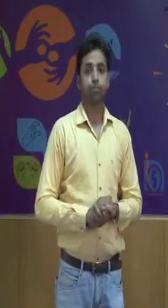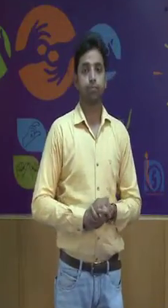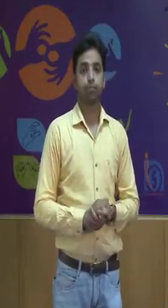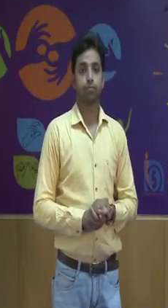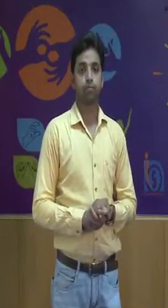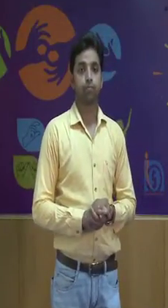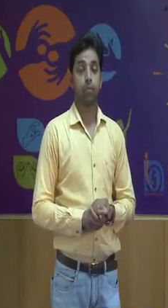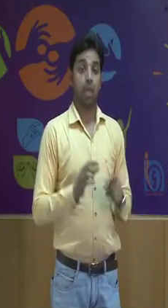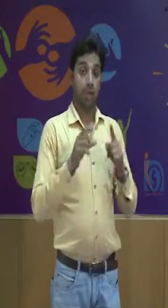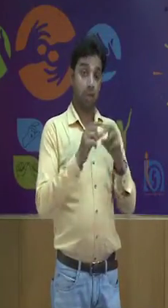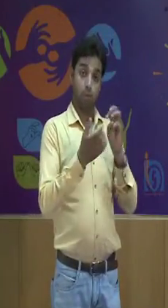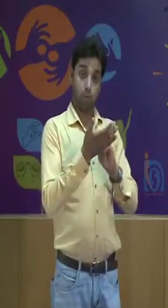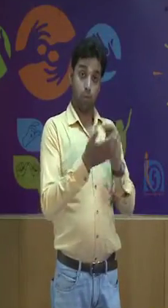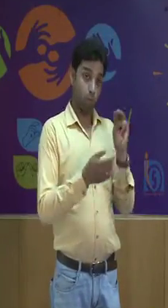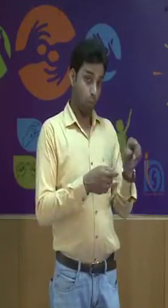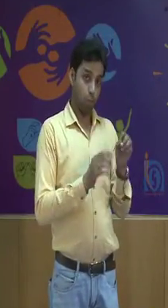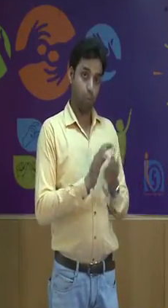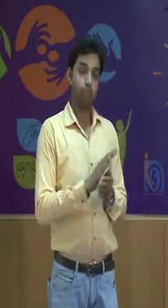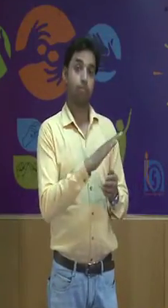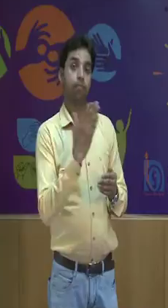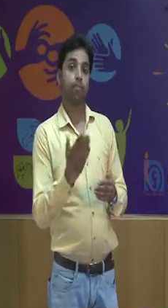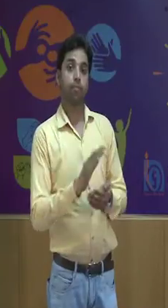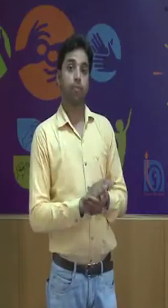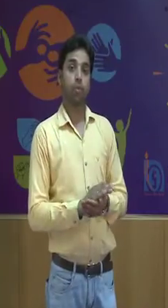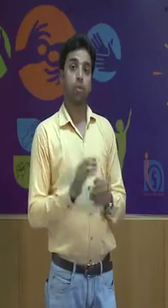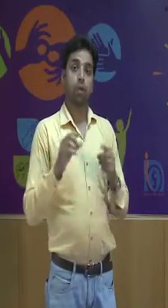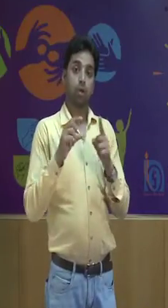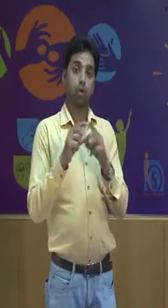Dome or Domb